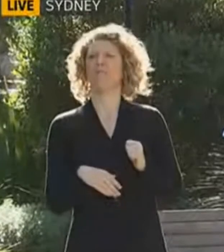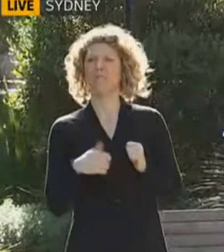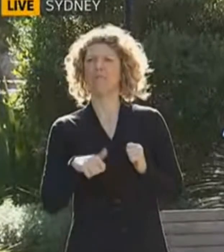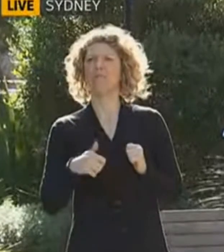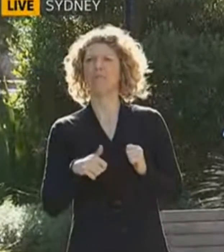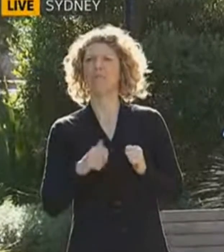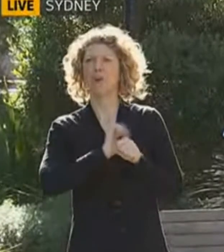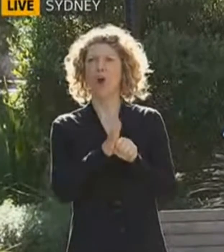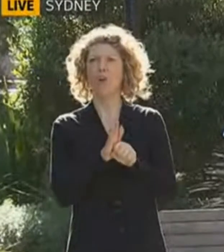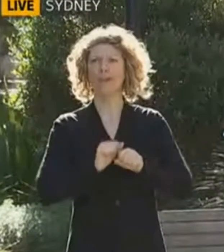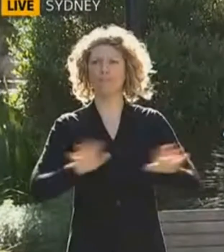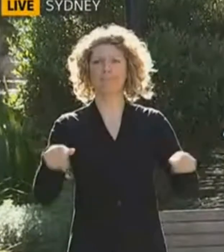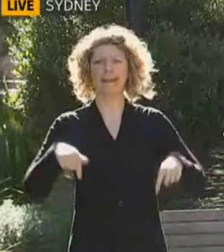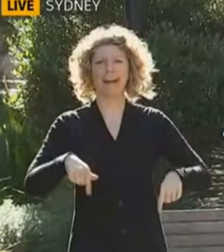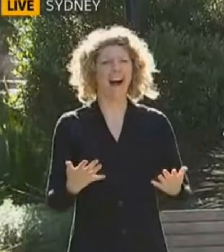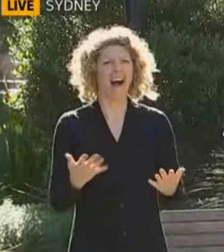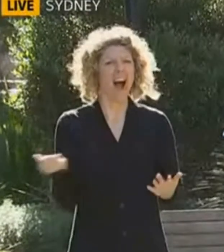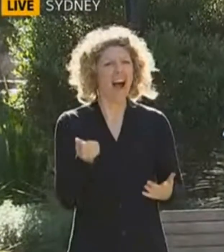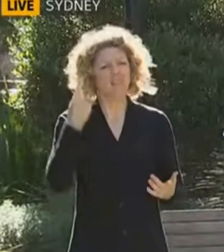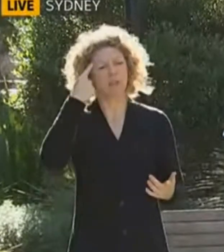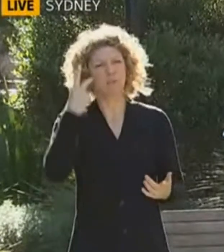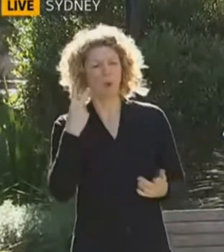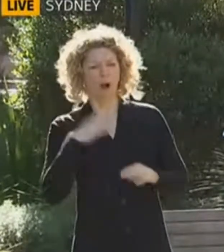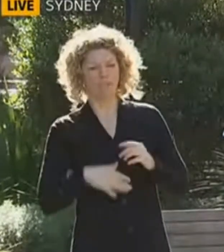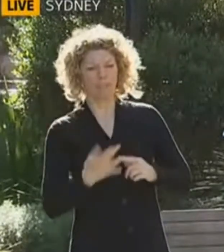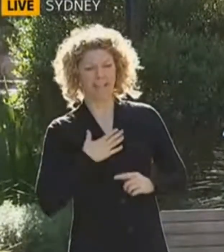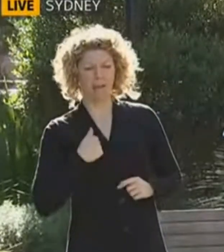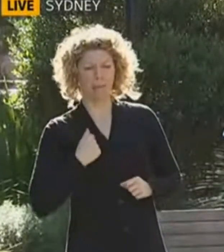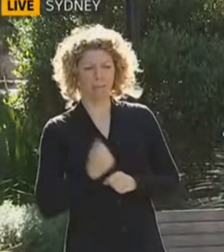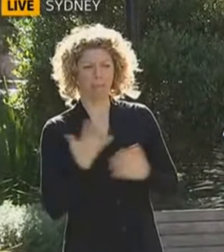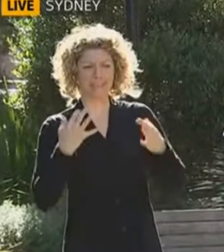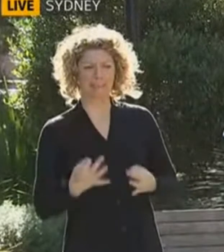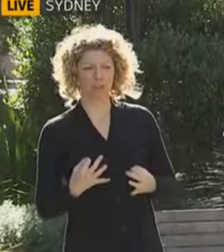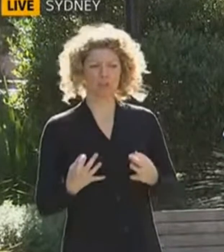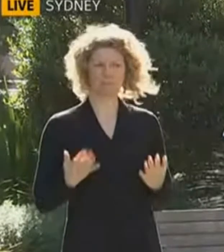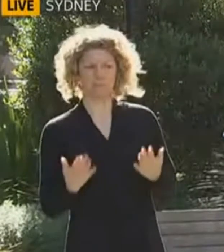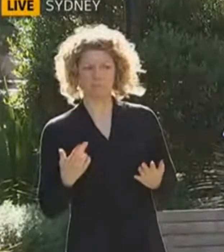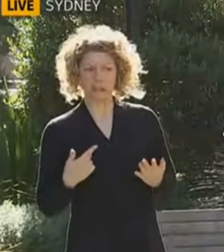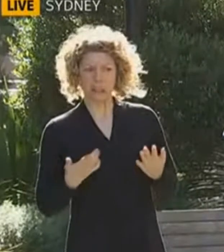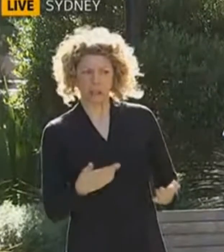our travel arrangements a number of times in the last 3 or 4 months. And we've been very